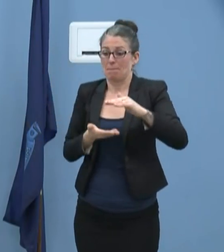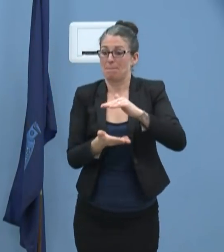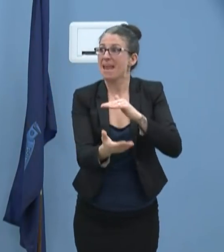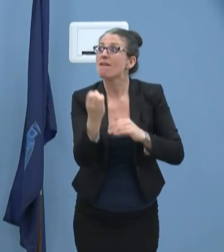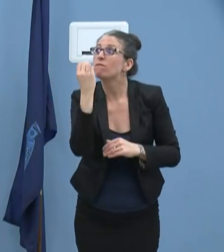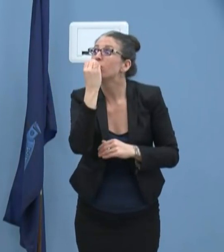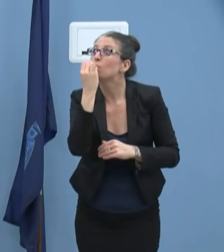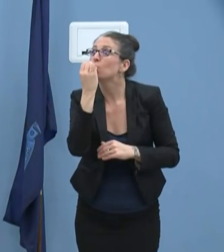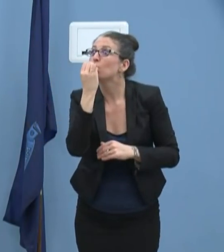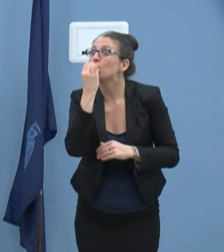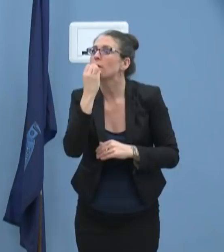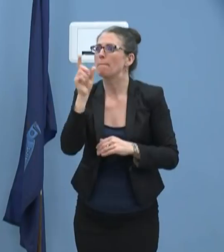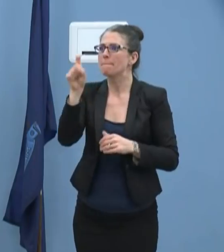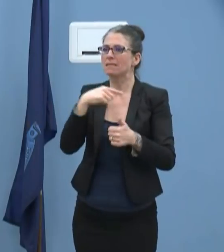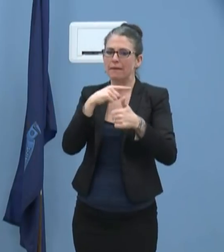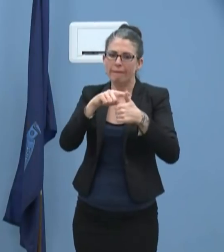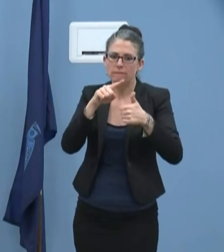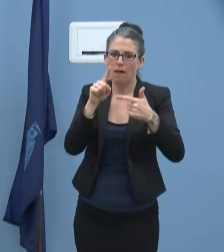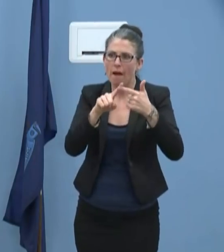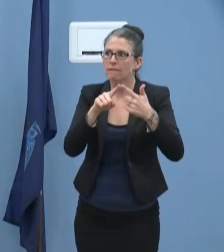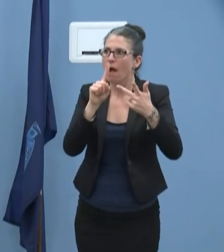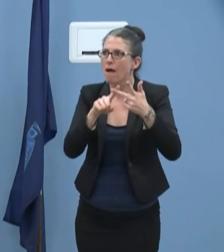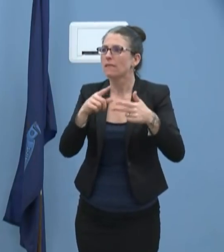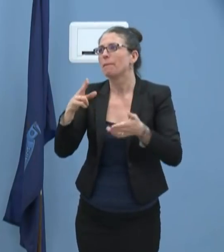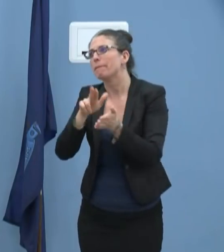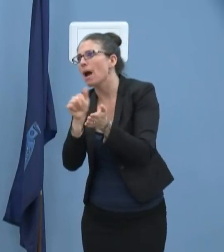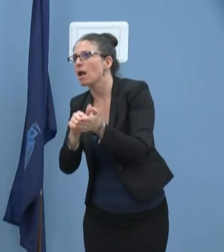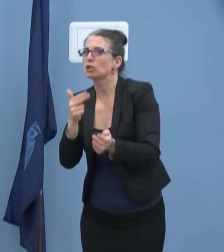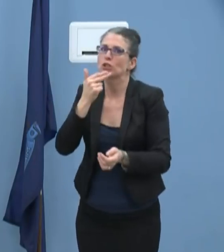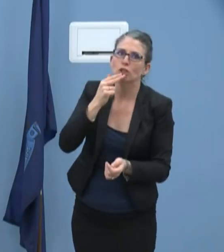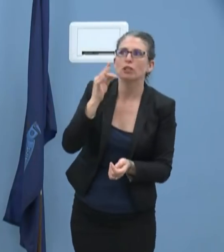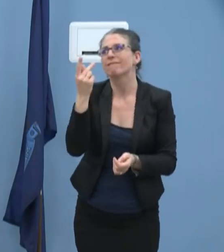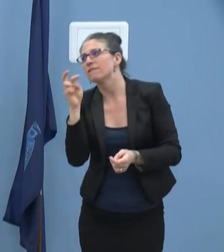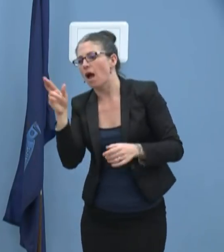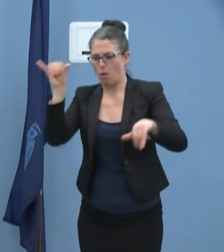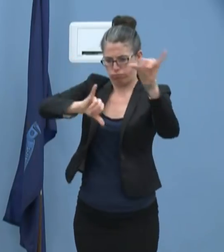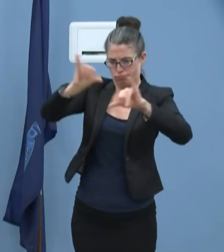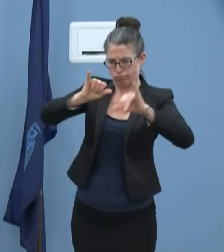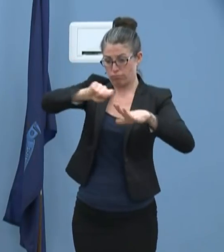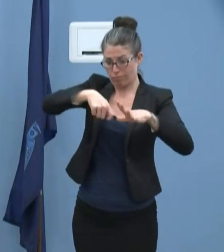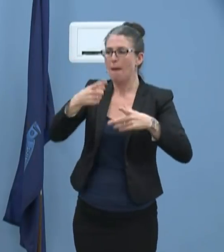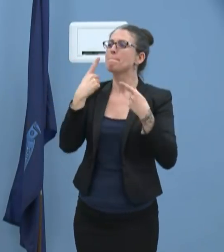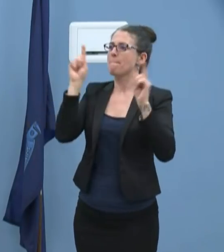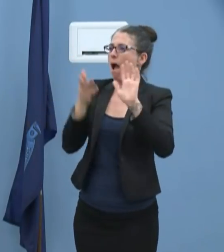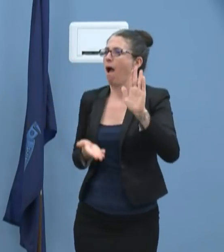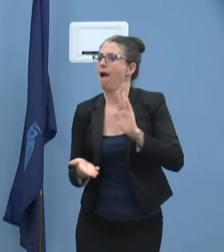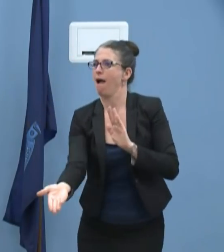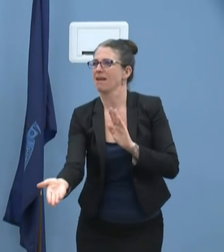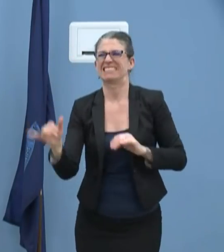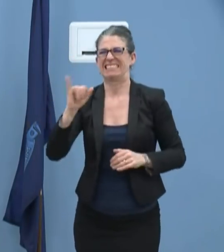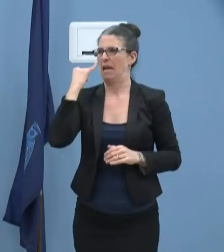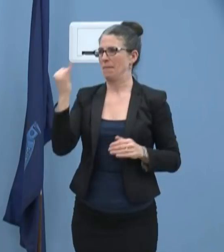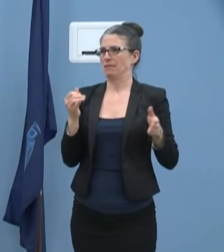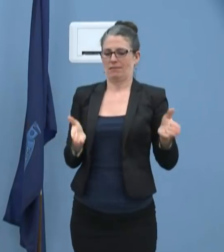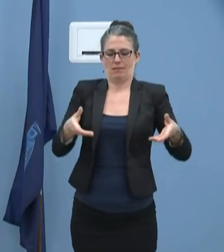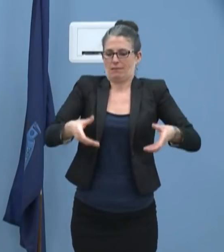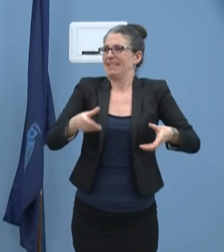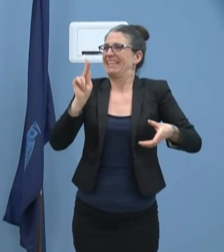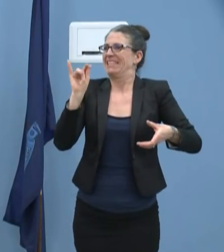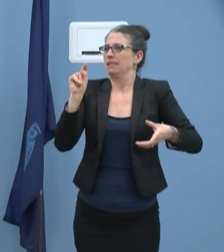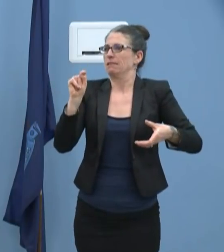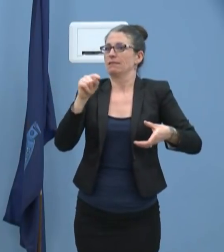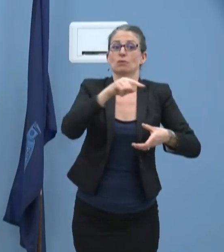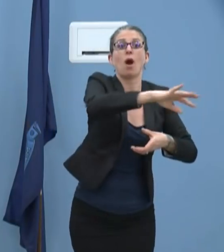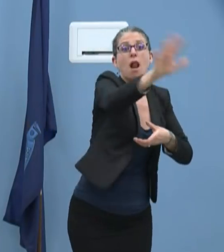necessary. And across the country, in recent days, my counterparts have been in discussions with the U.S. CDC